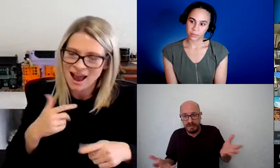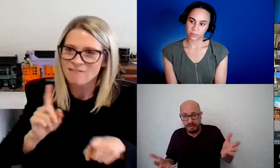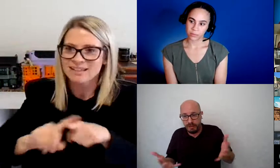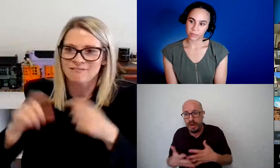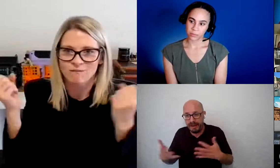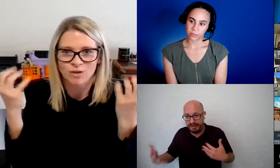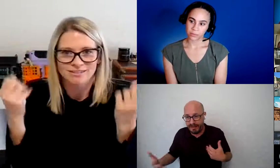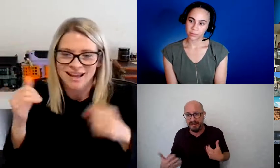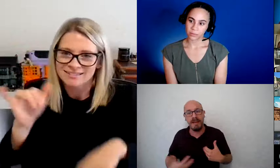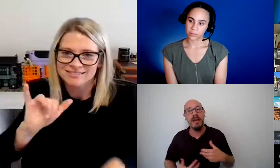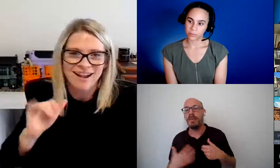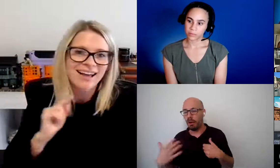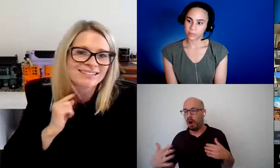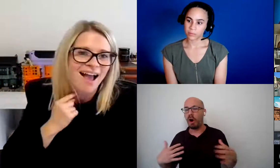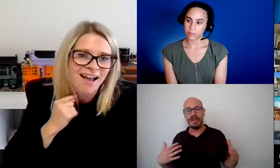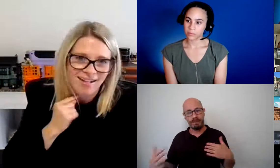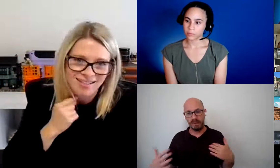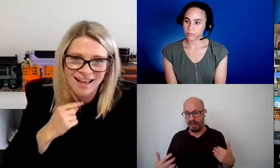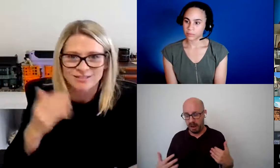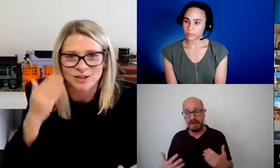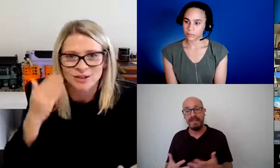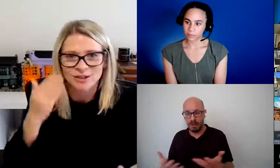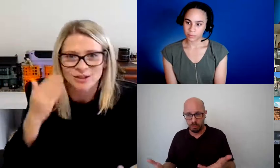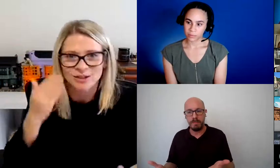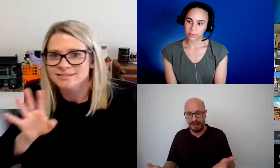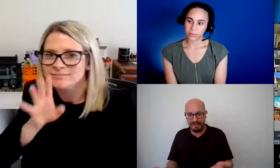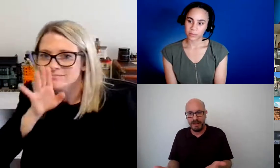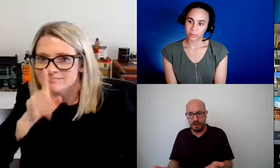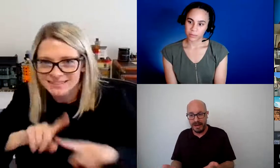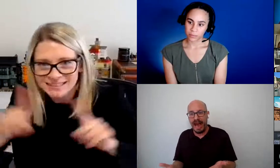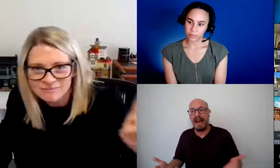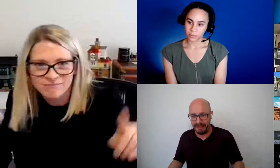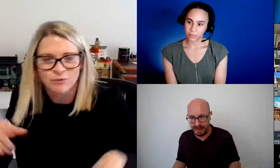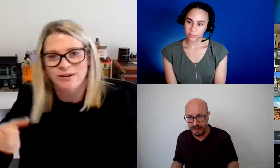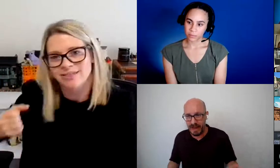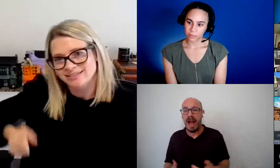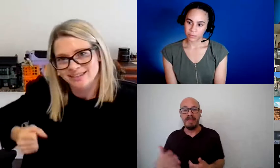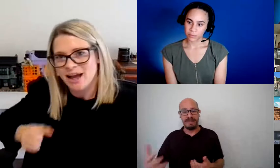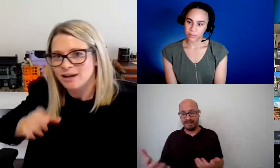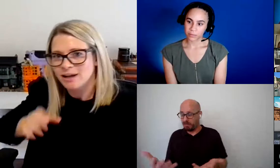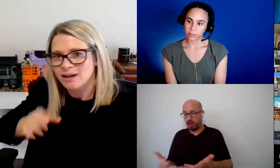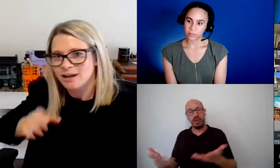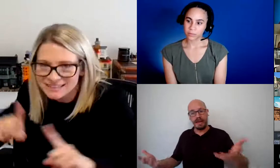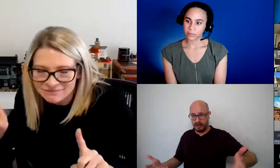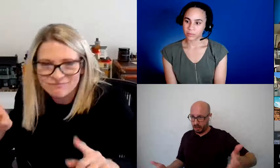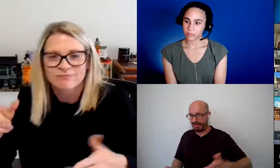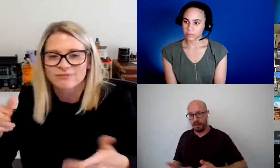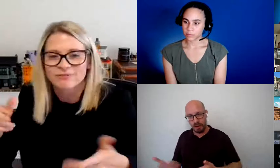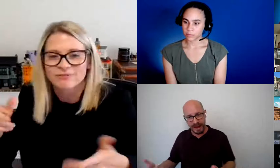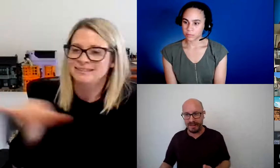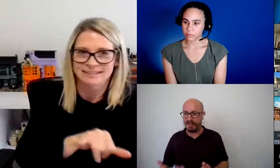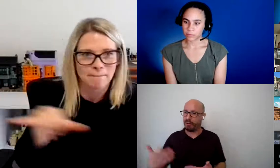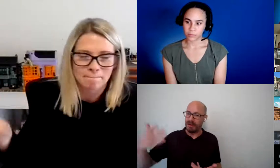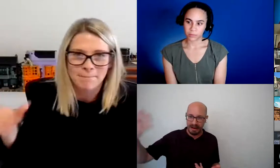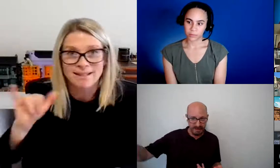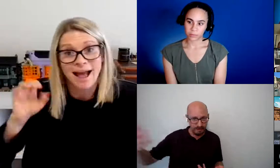regions of the United States, there are different signs that would be considered an accent. And that's much like, you know, Southern accents or an